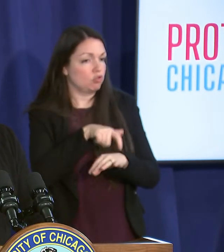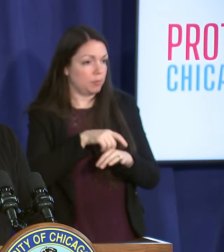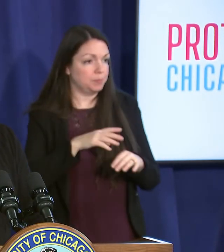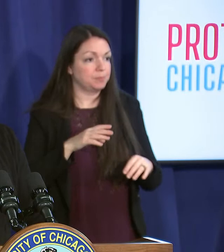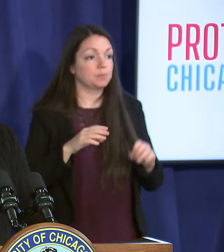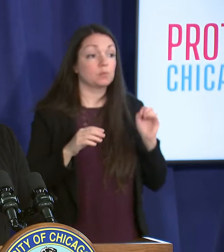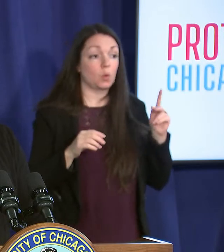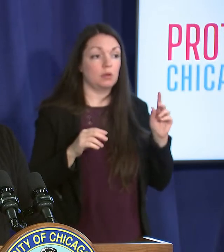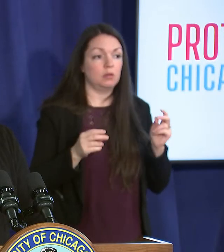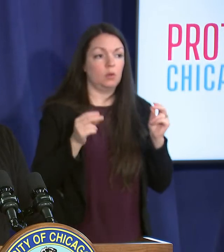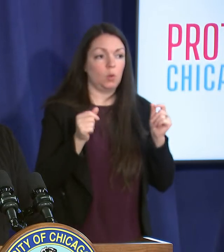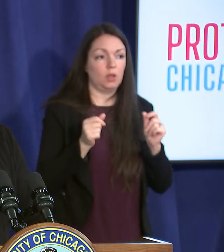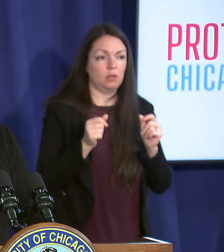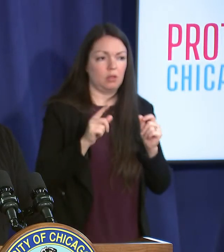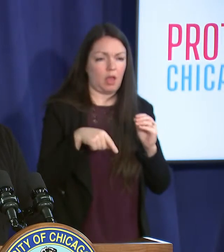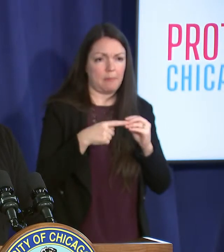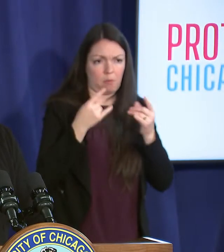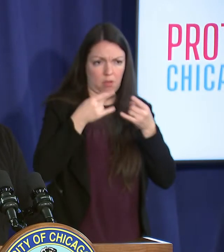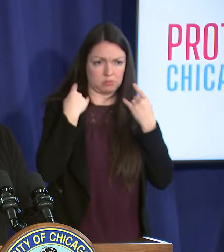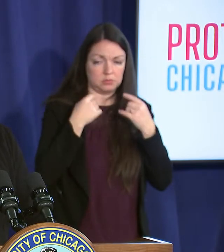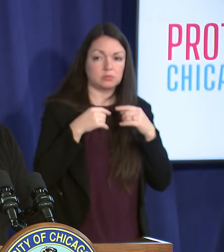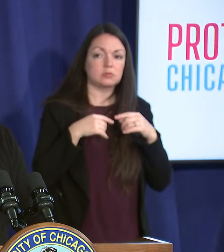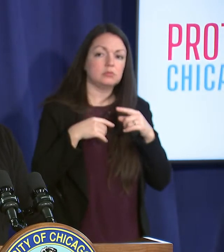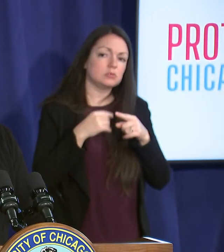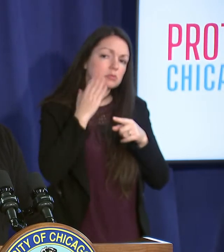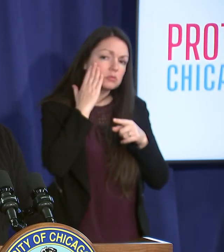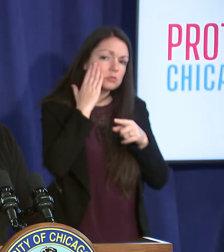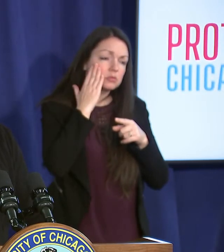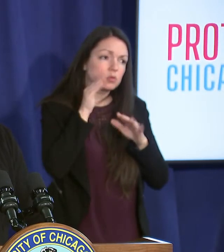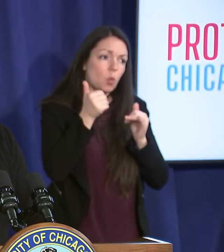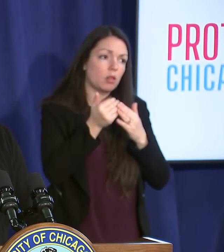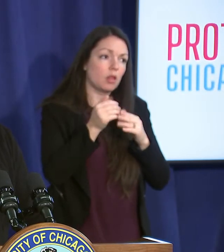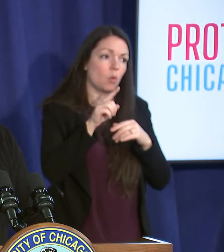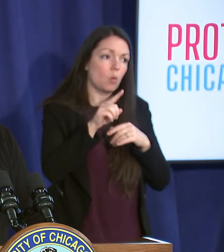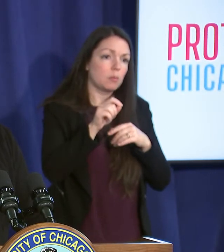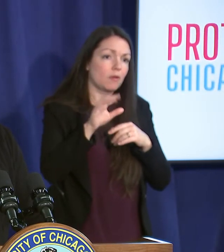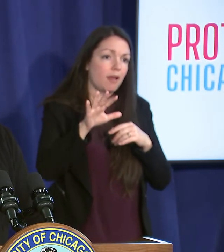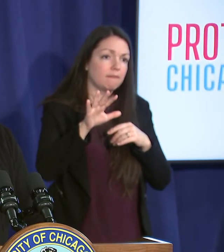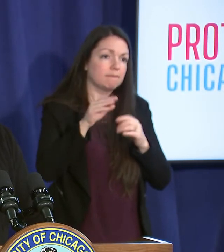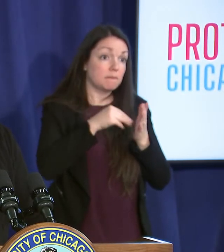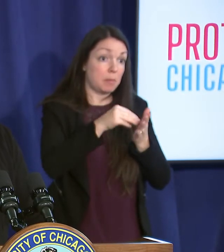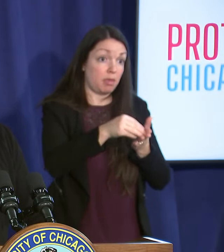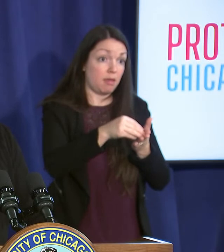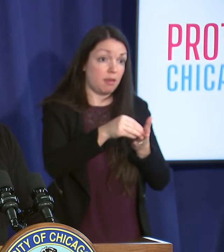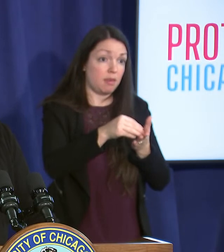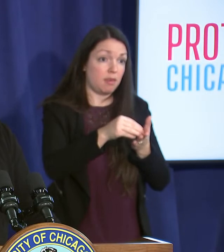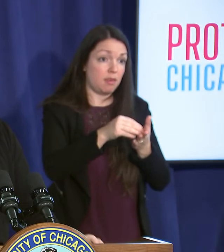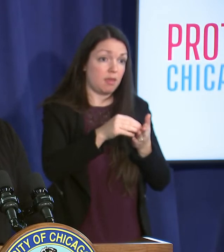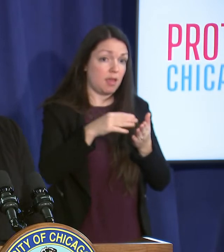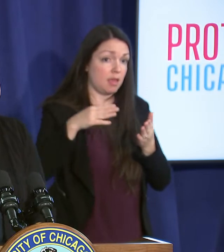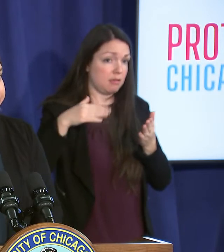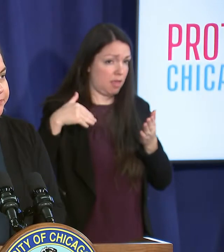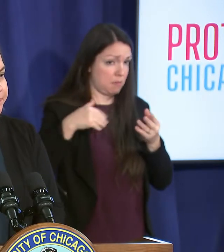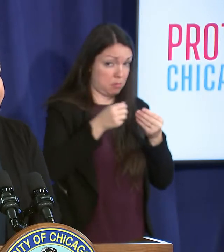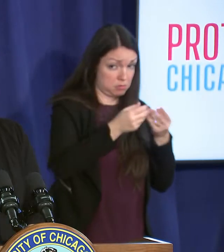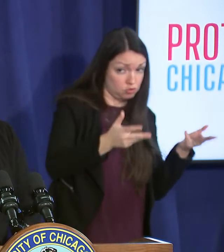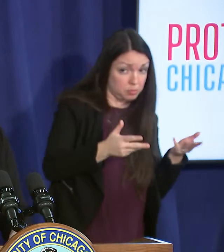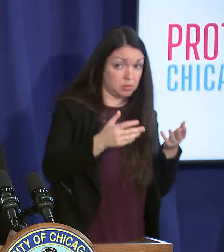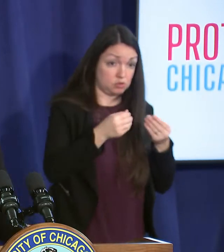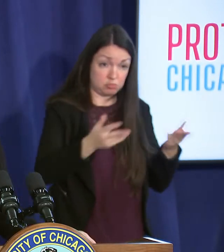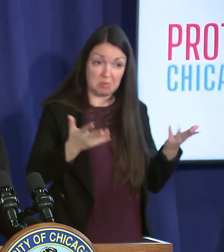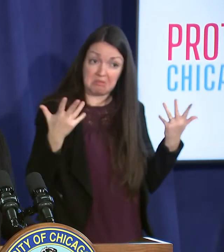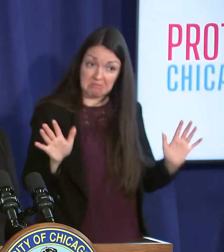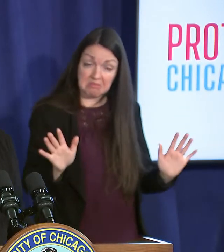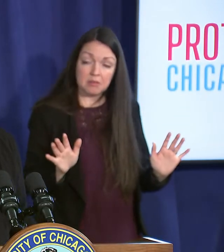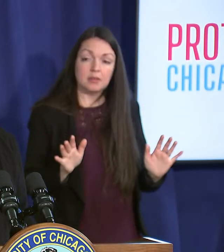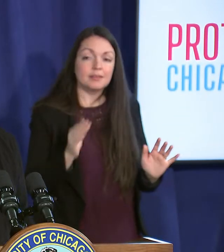just quickly on the masks, are you aware if all of the 1.5 million have been distributed? I know that was kind of on the aldermen and community partners to